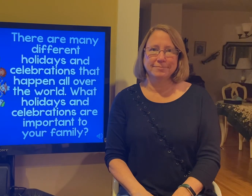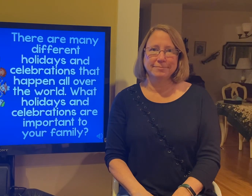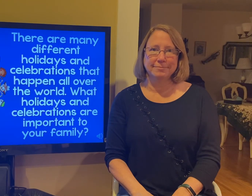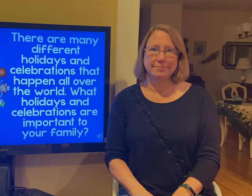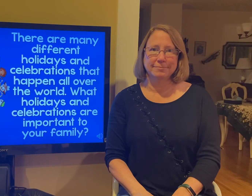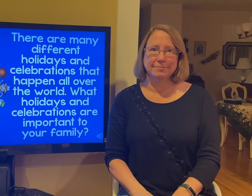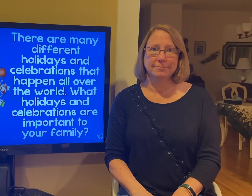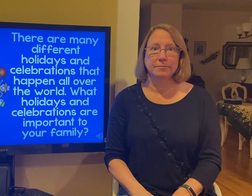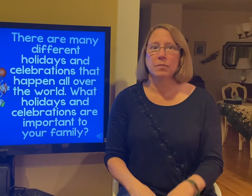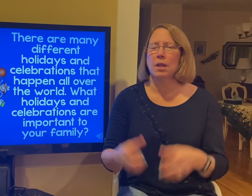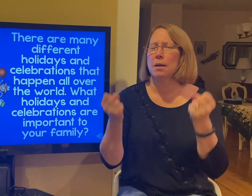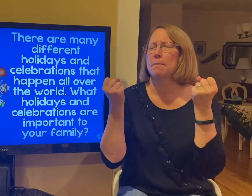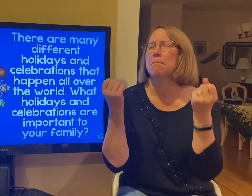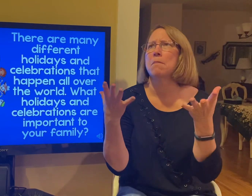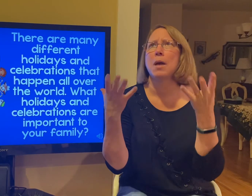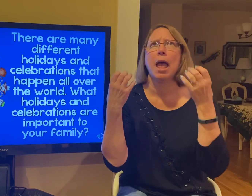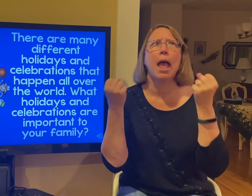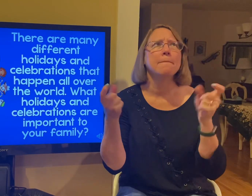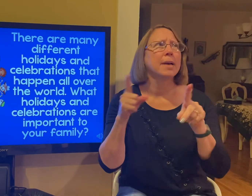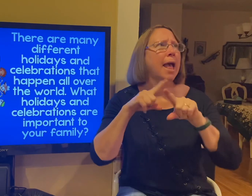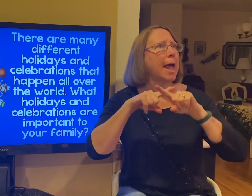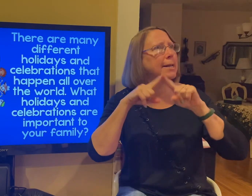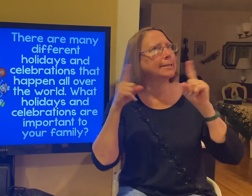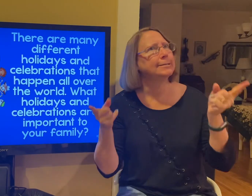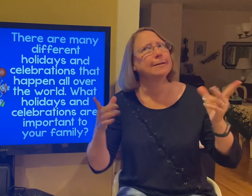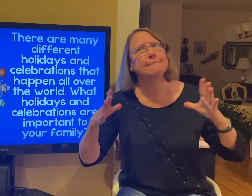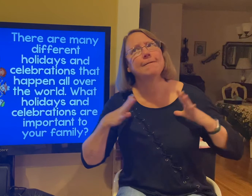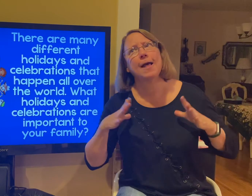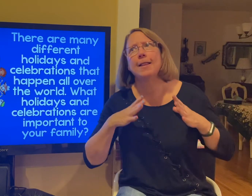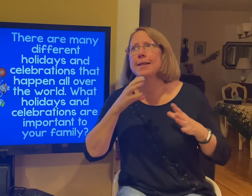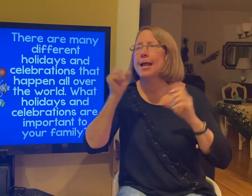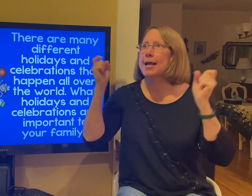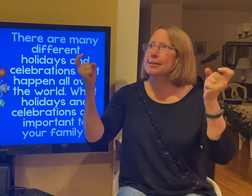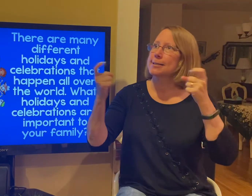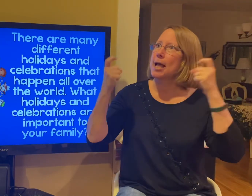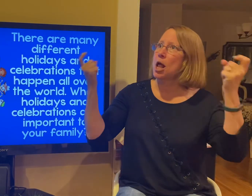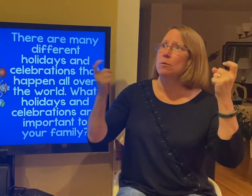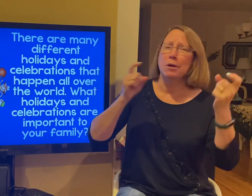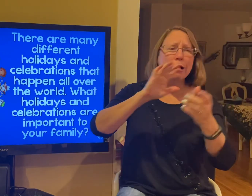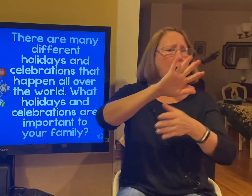There are many different holidays and celebrations that happen all over the world.